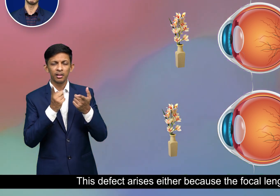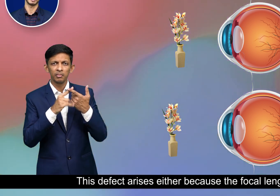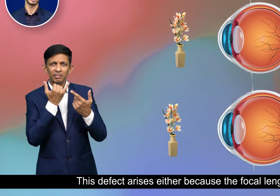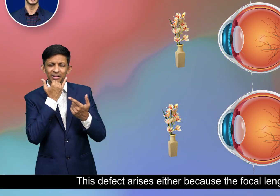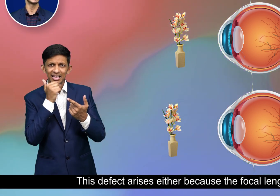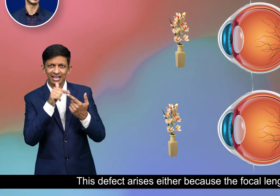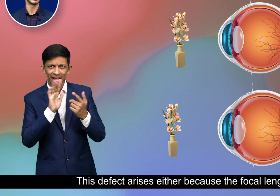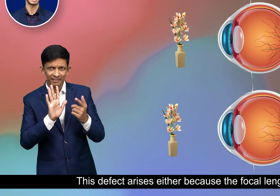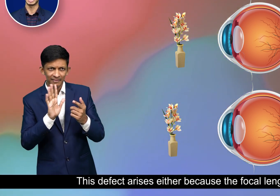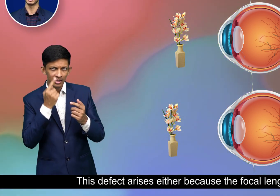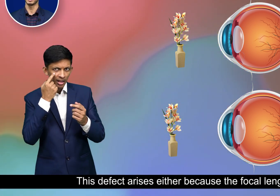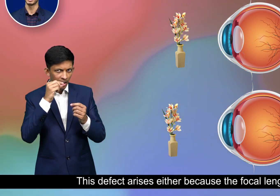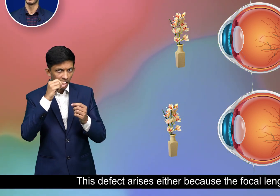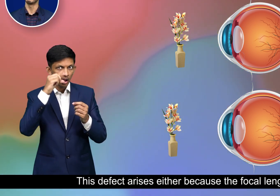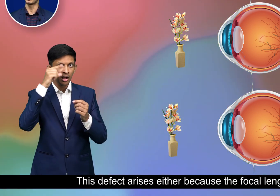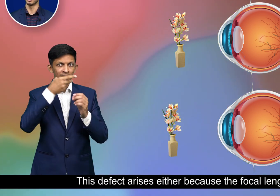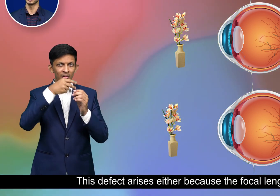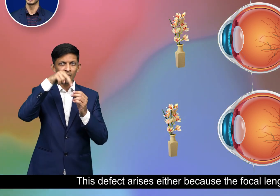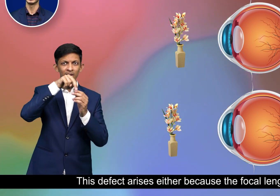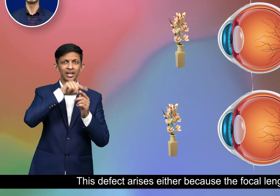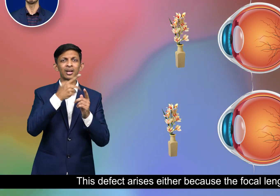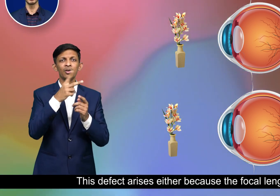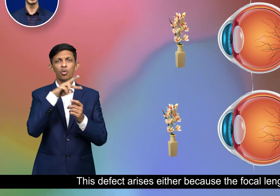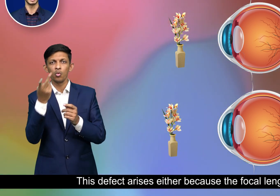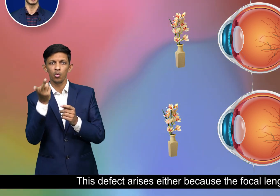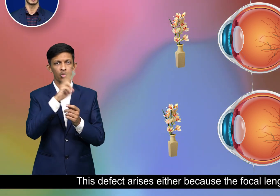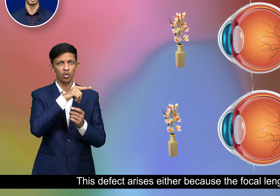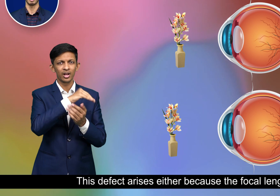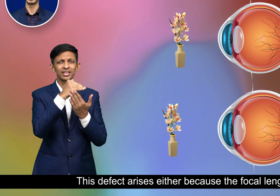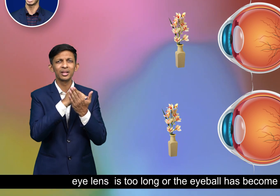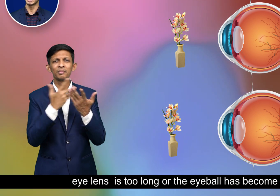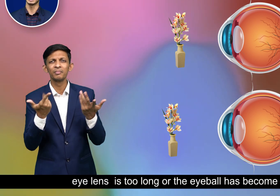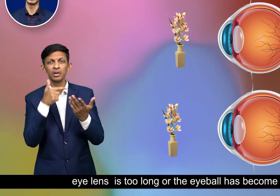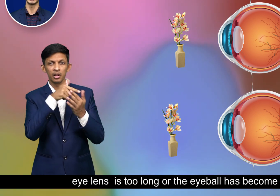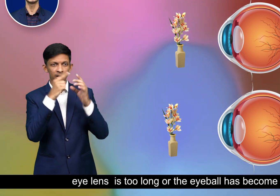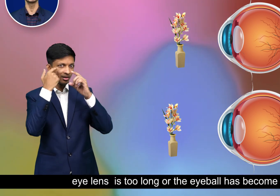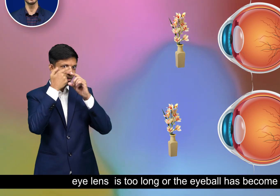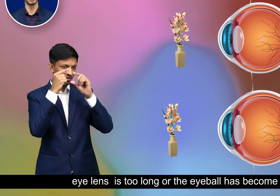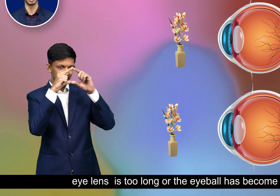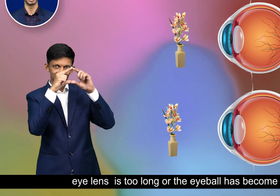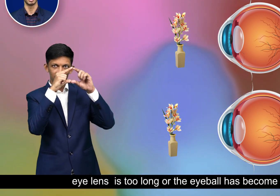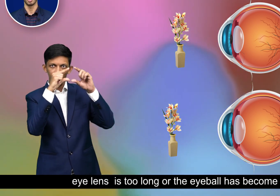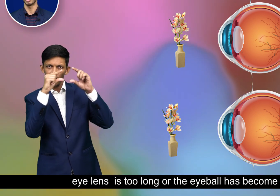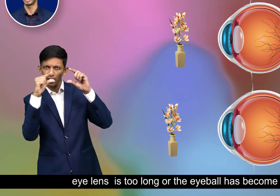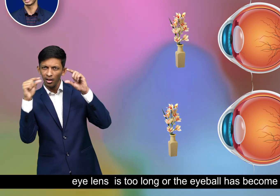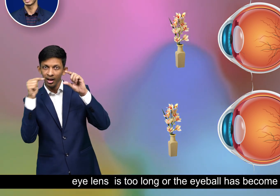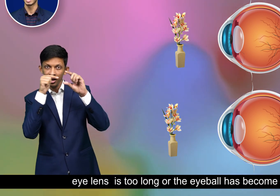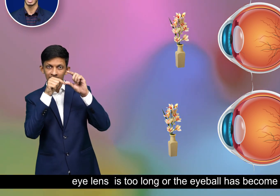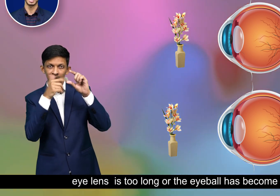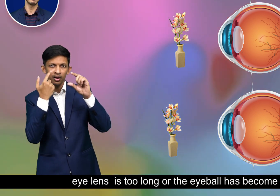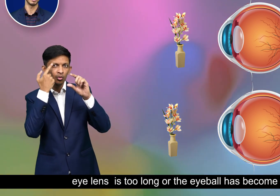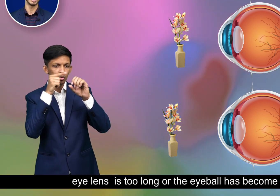This defect arises either because the focal length of the eye lens is too long or